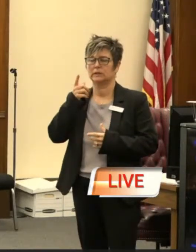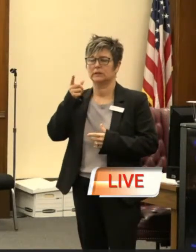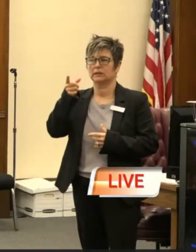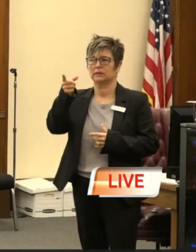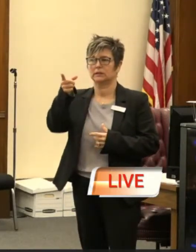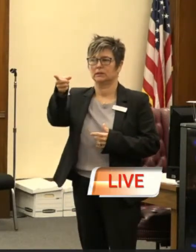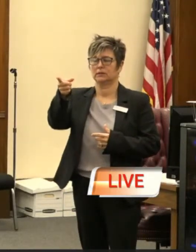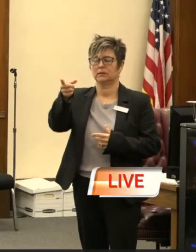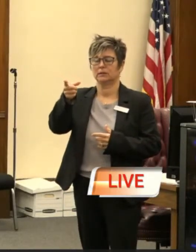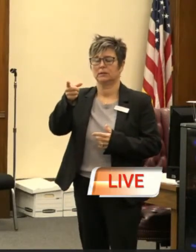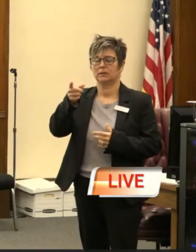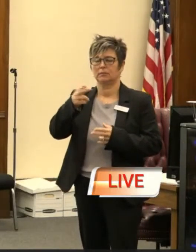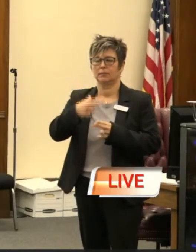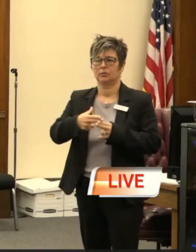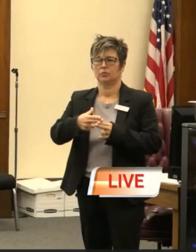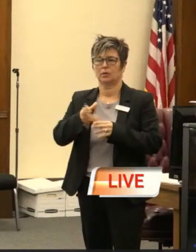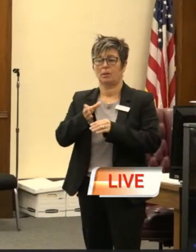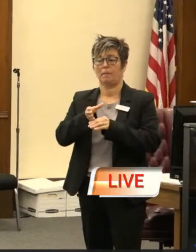discovery,